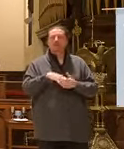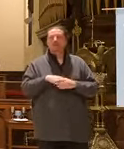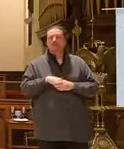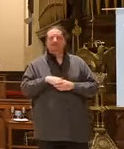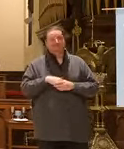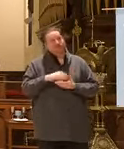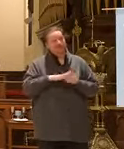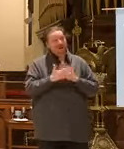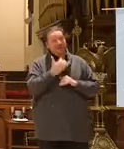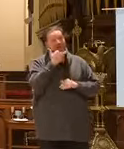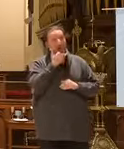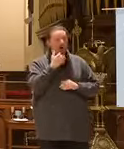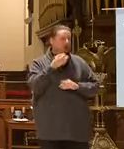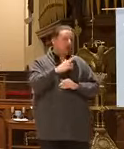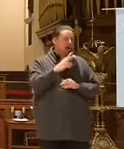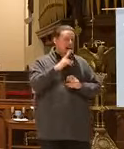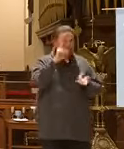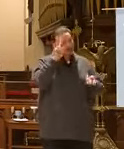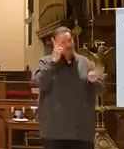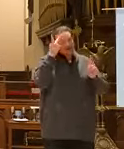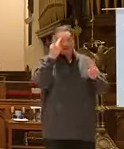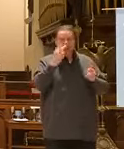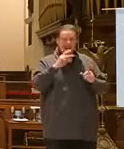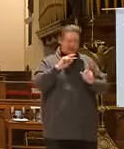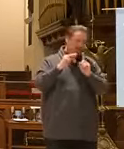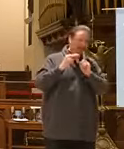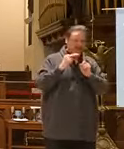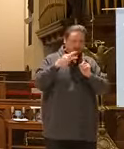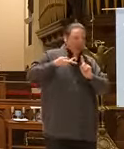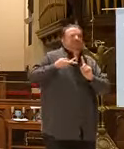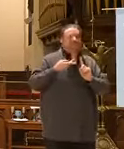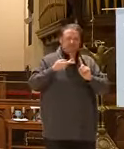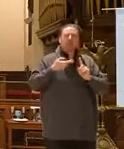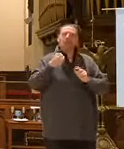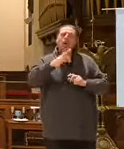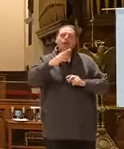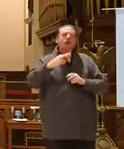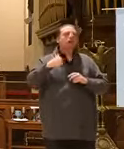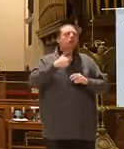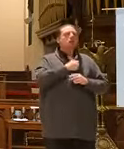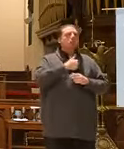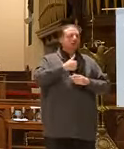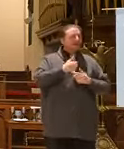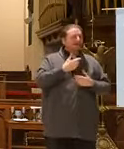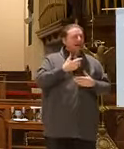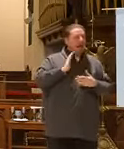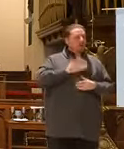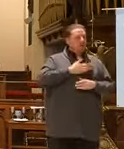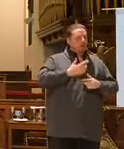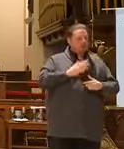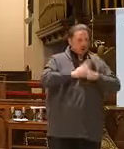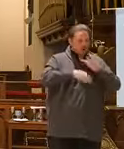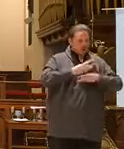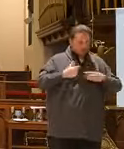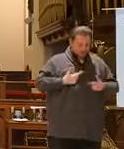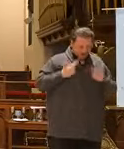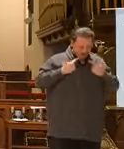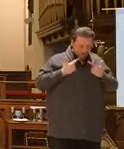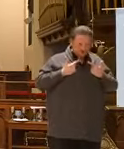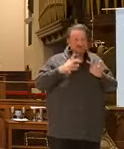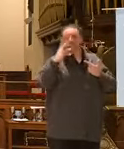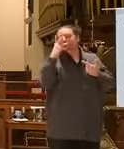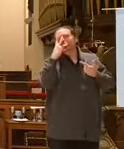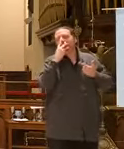getting it wrong or missing the point. And we live in a world that is both beautiful